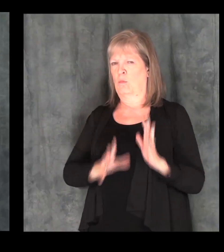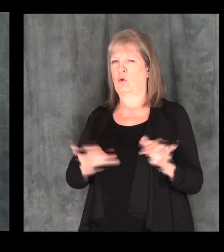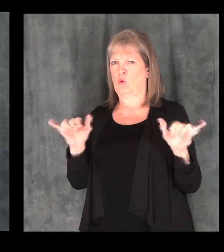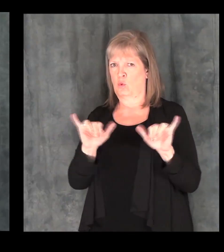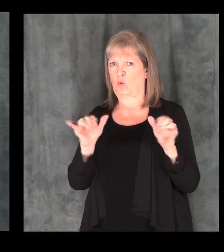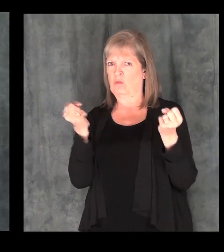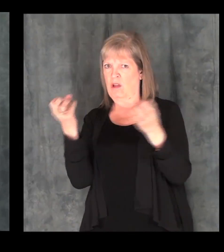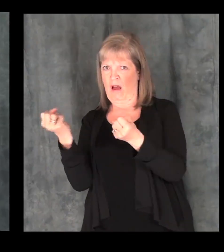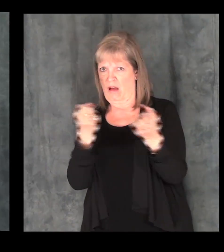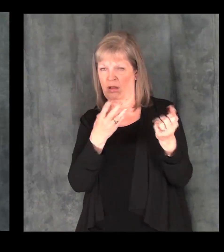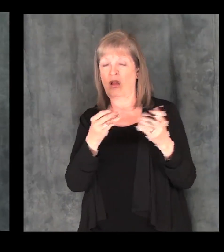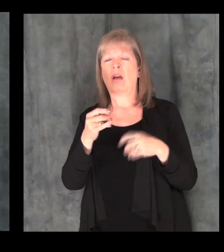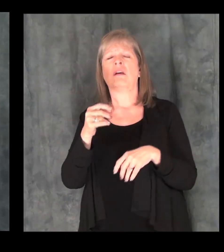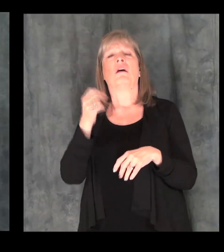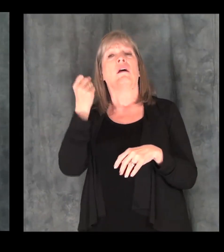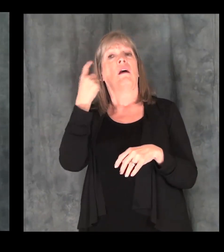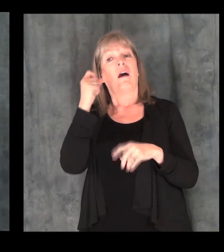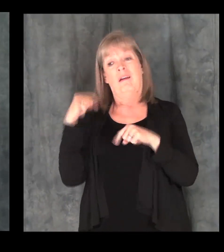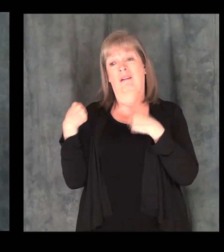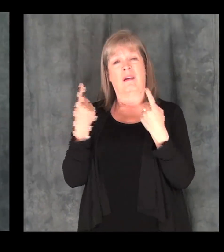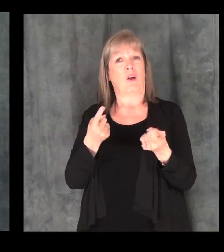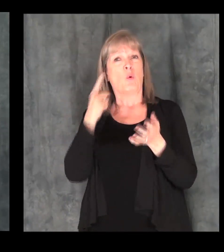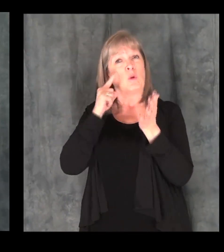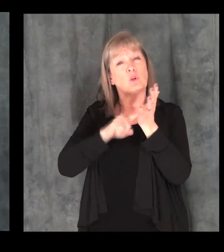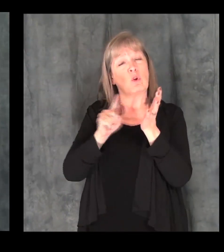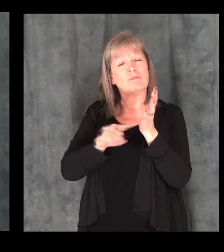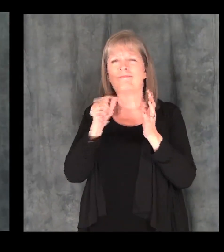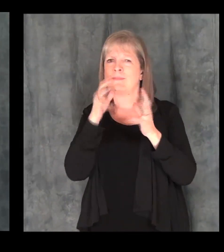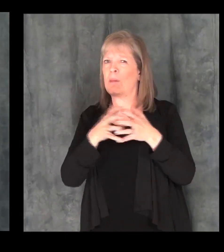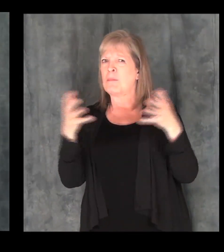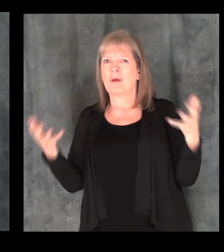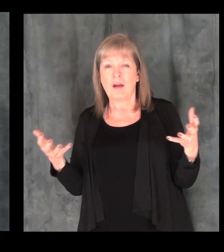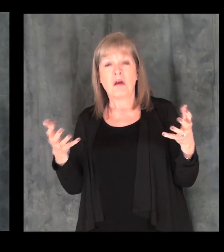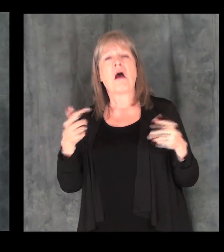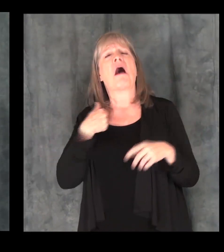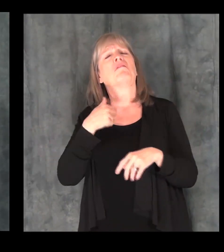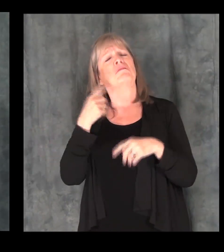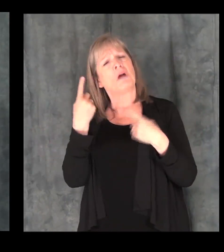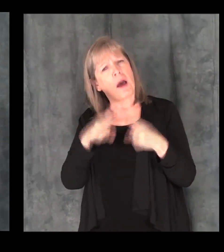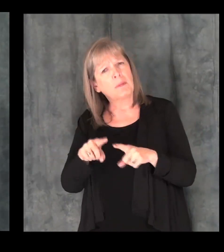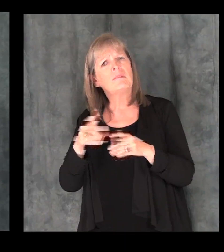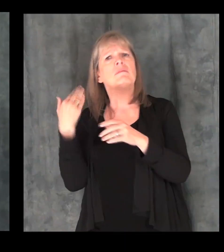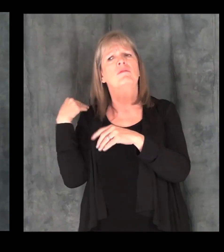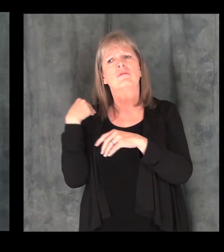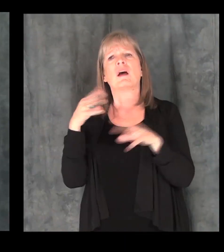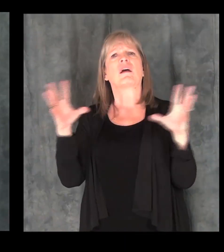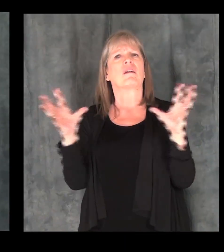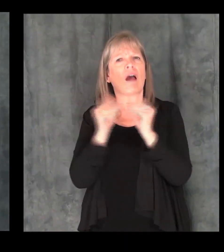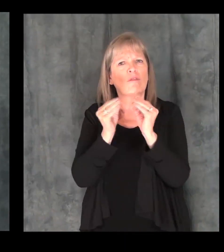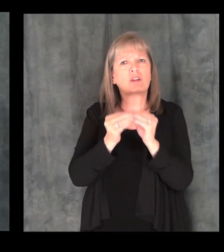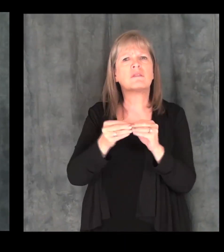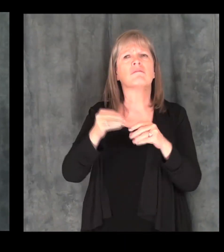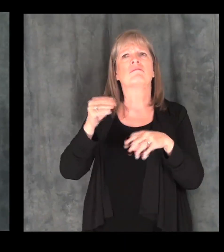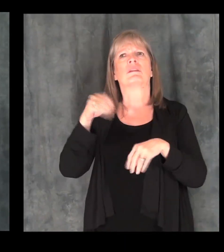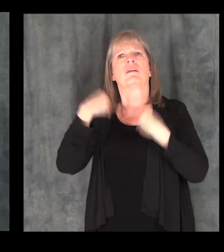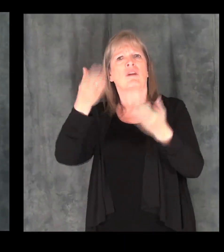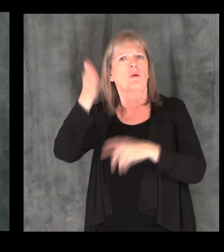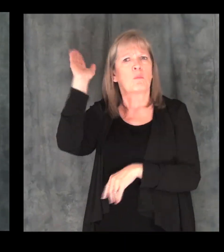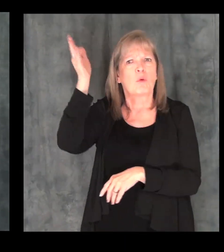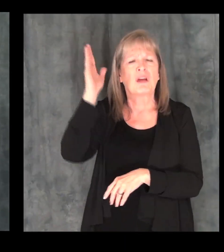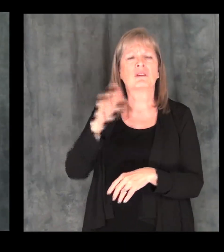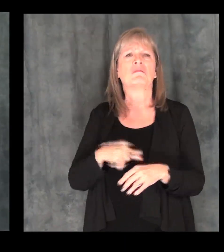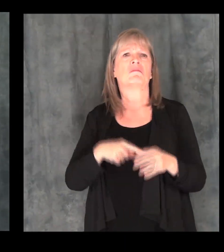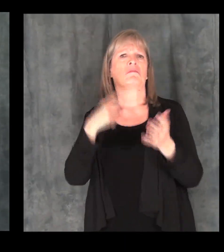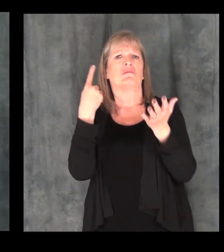that much research though. There's been quite a few presentations, conference presentations and discussions, and